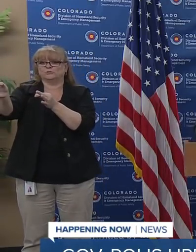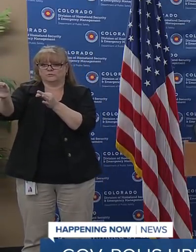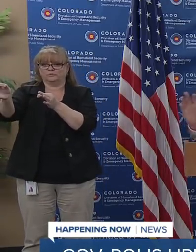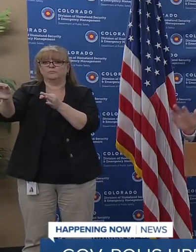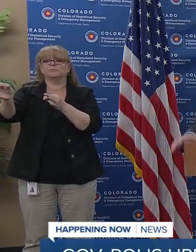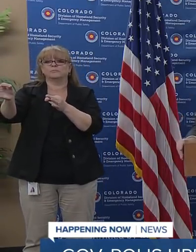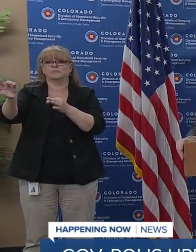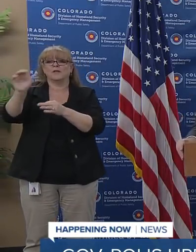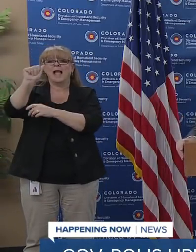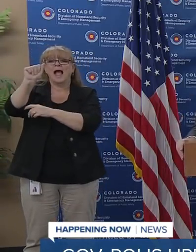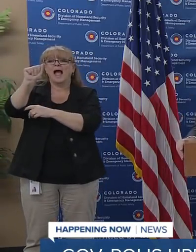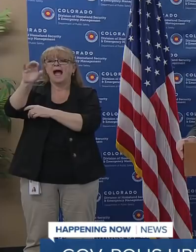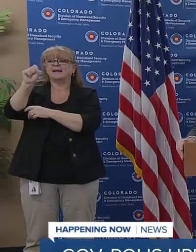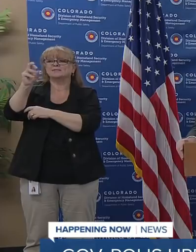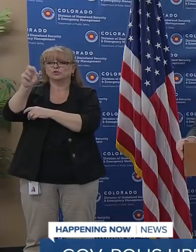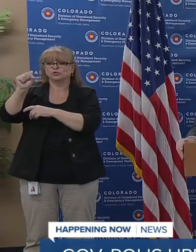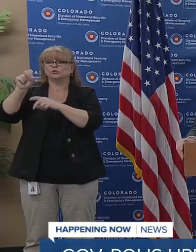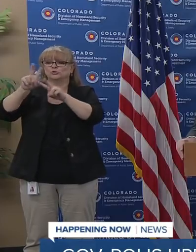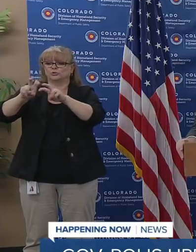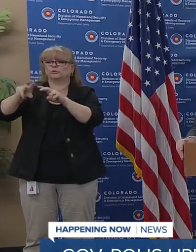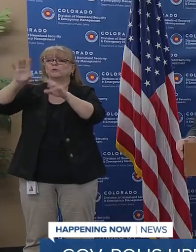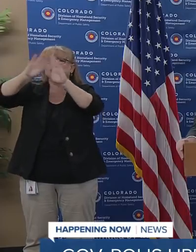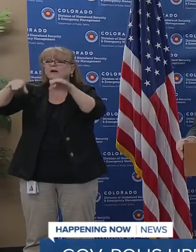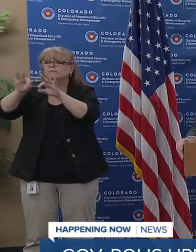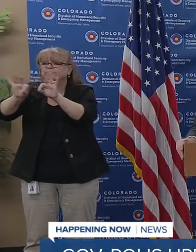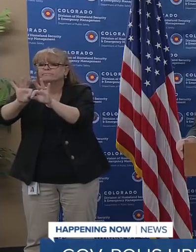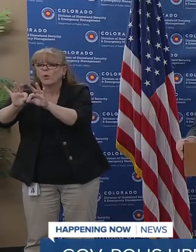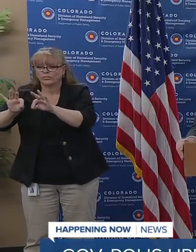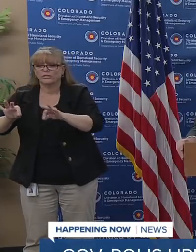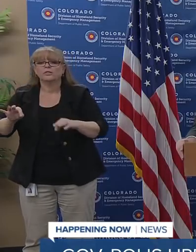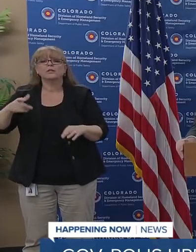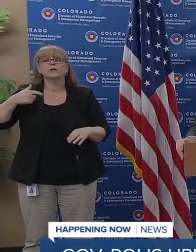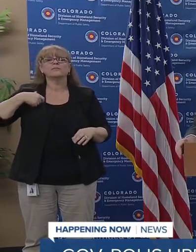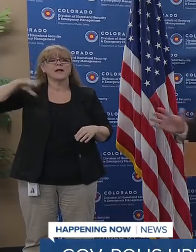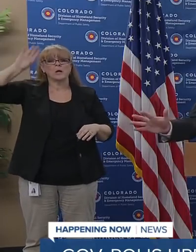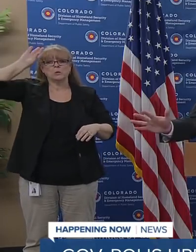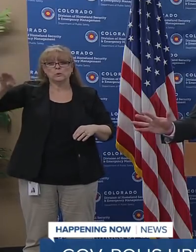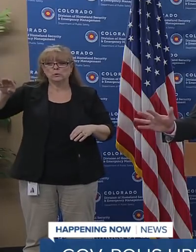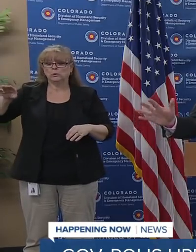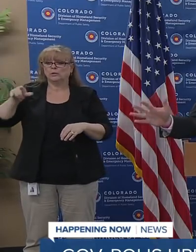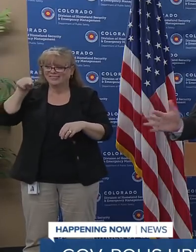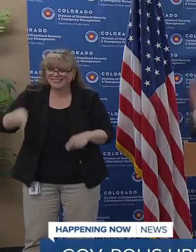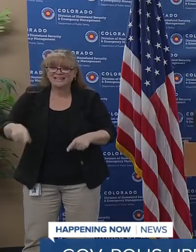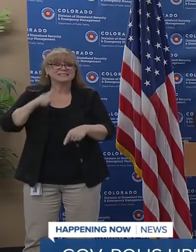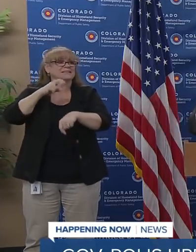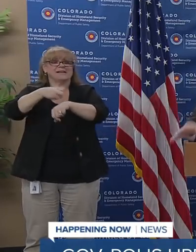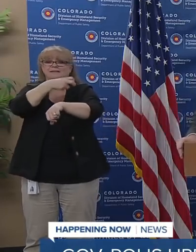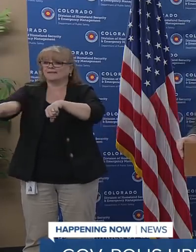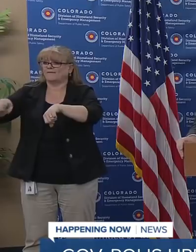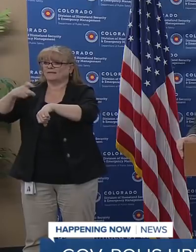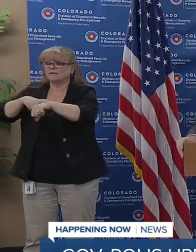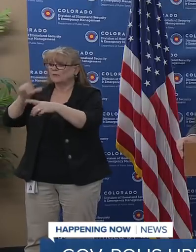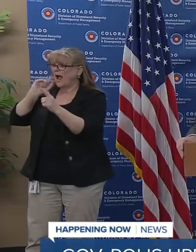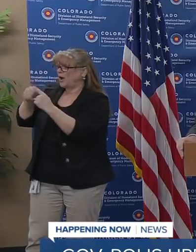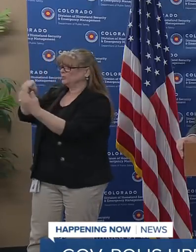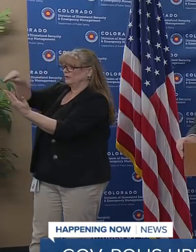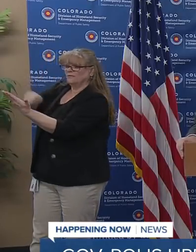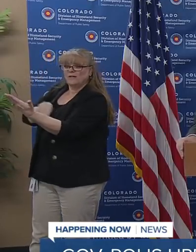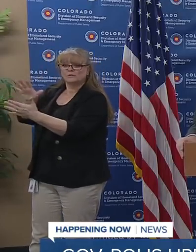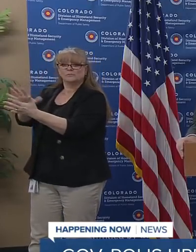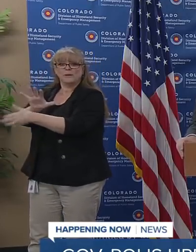and think about is filling out a bunch of documents that we can always collect later. Here's the most important and exciting thing for you. It's the